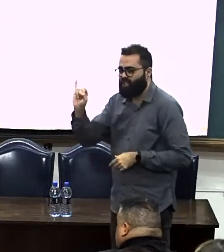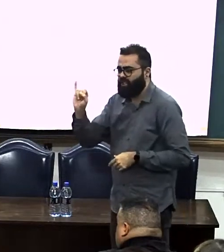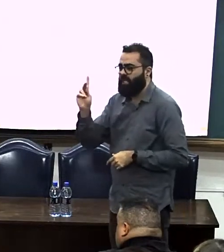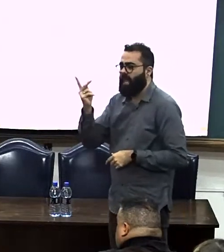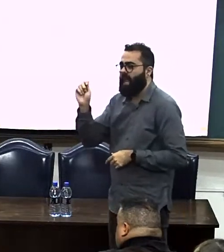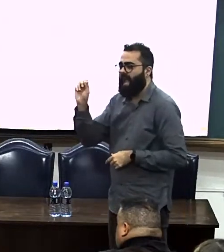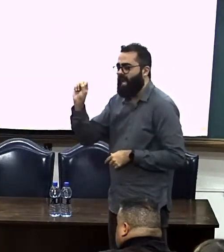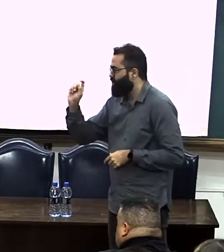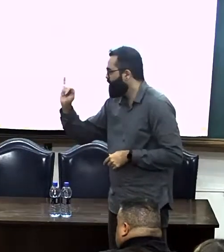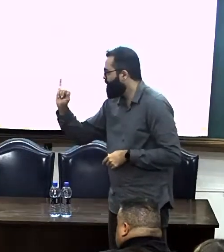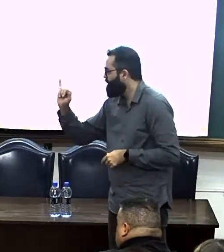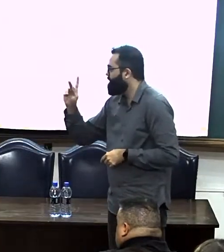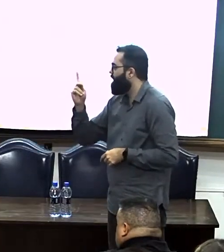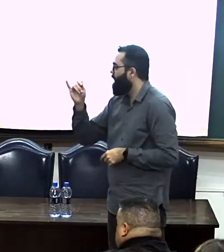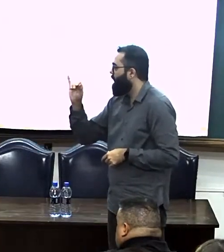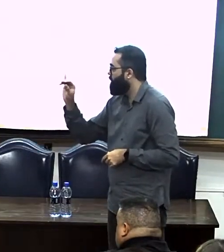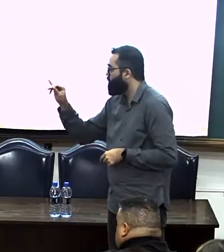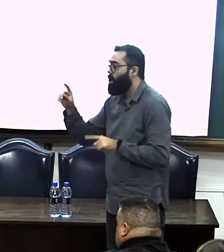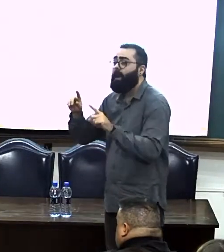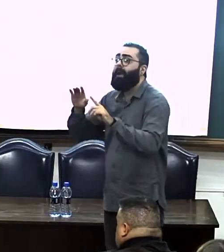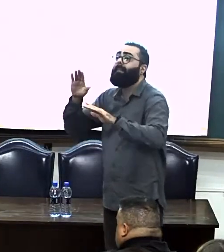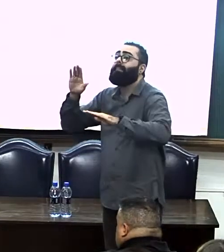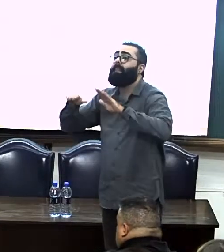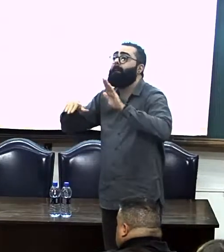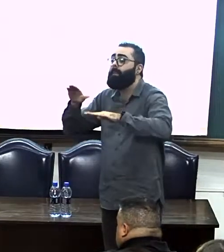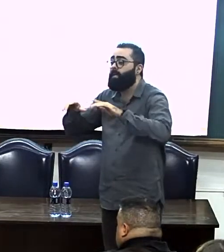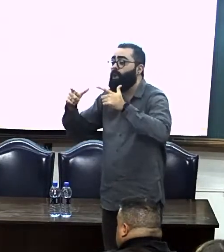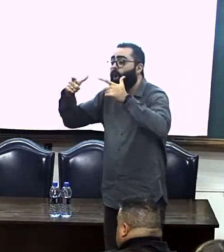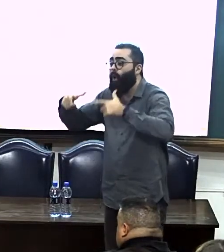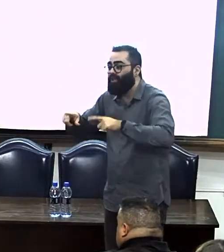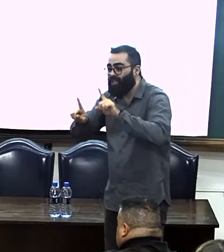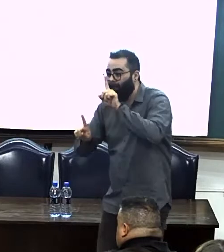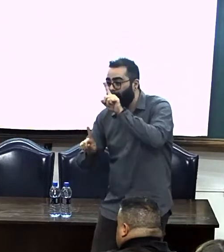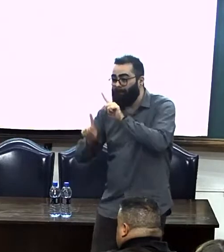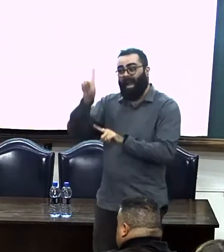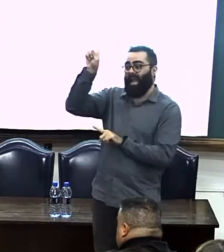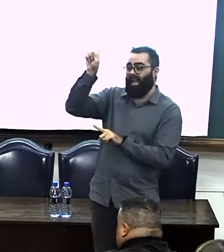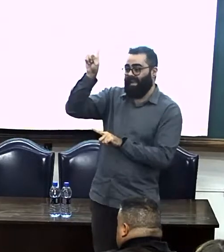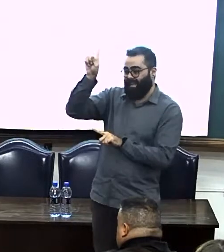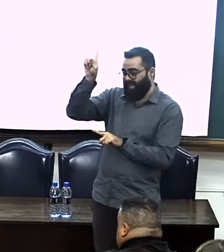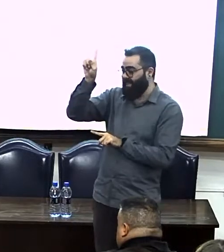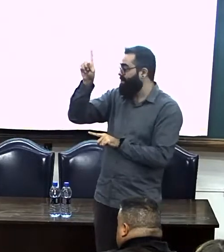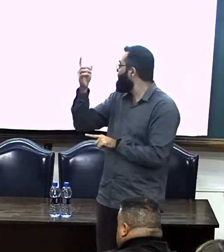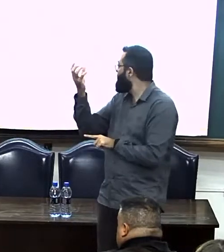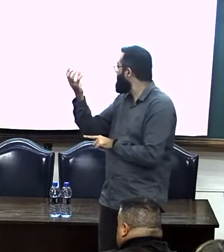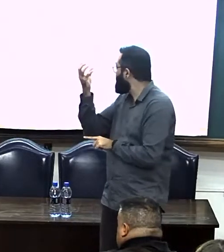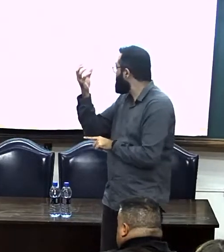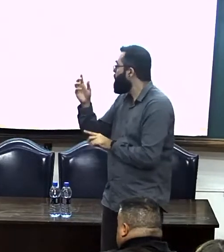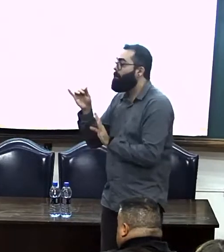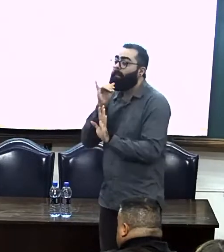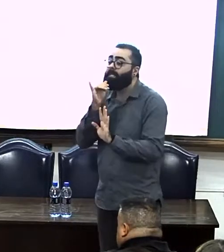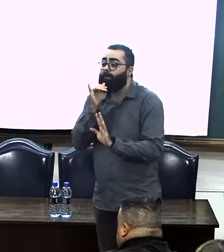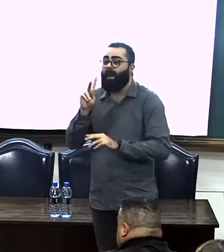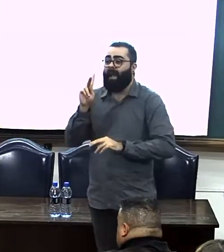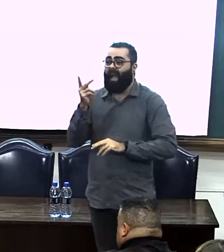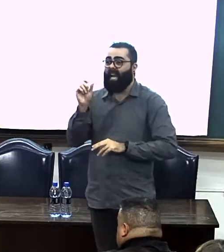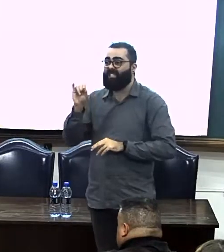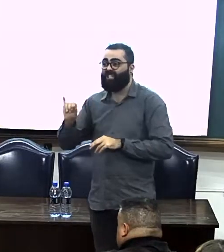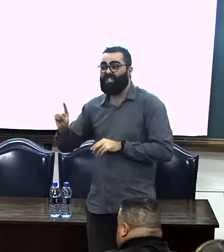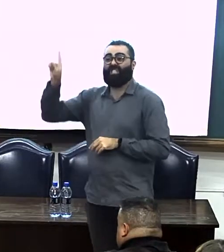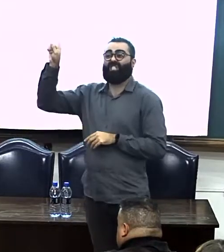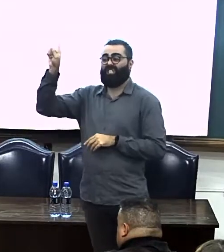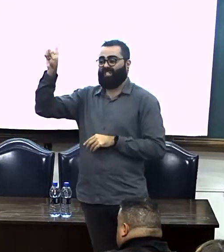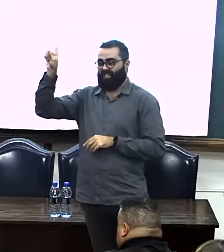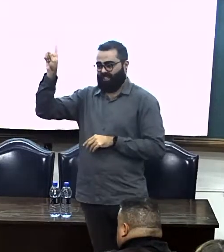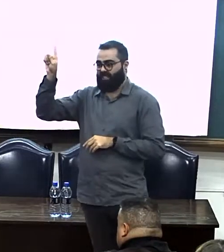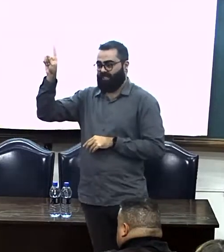depending on where the pitch accent is, the first one is hashi, and ga is a nominative particle, so hashi